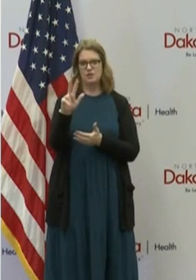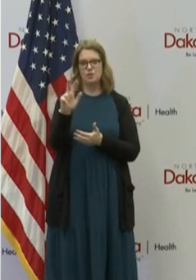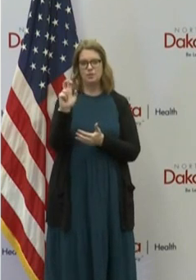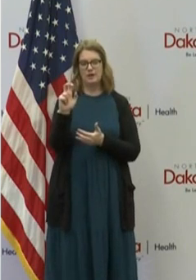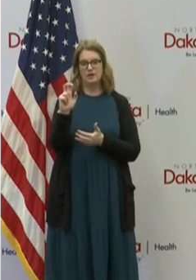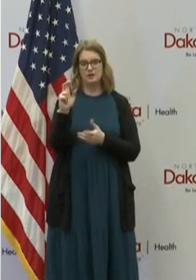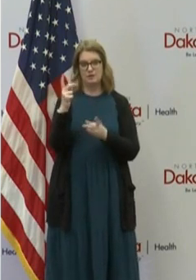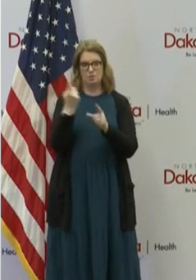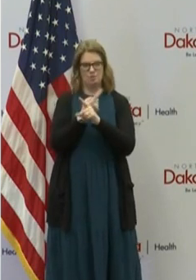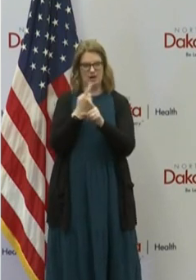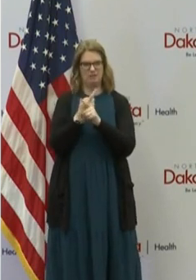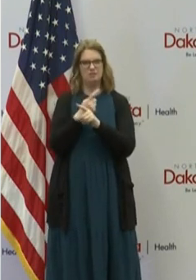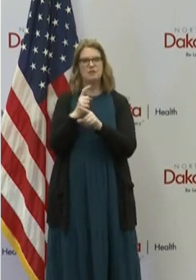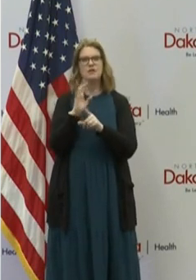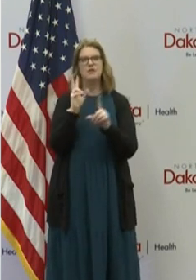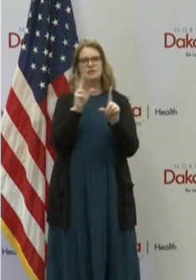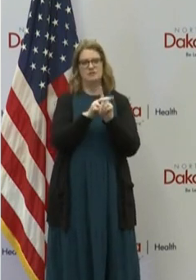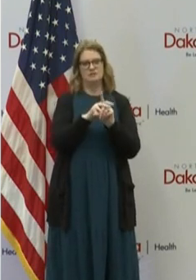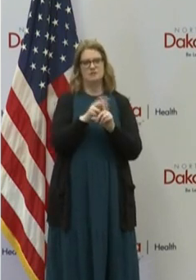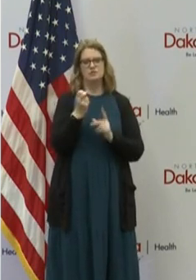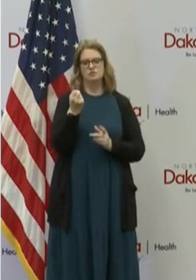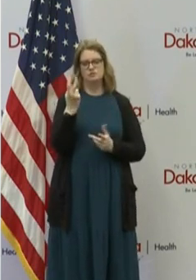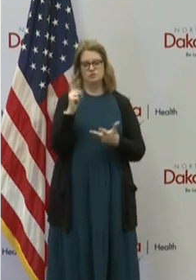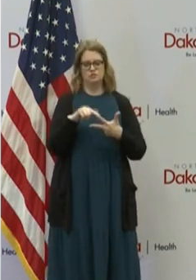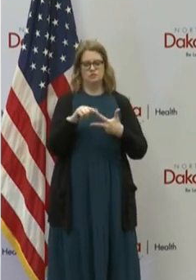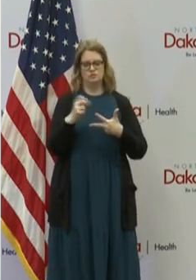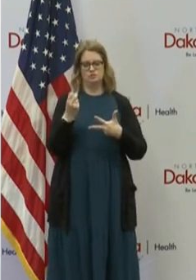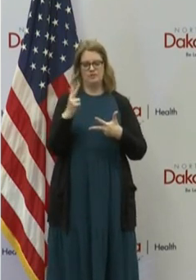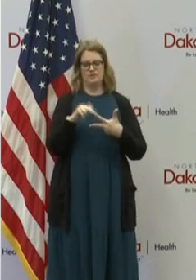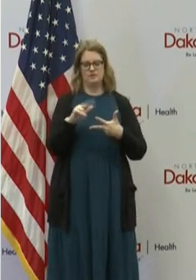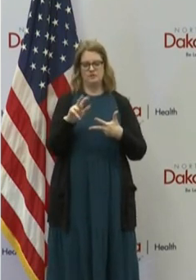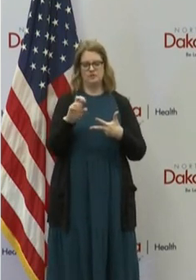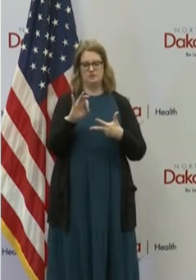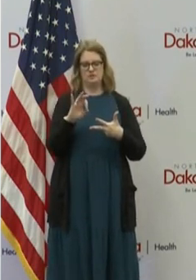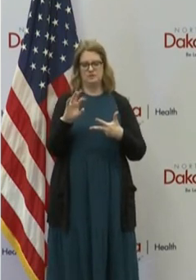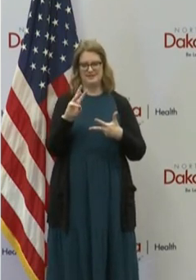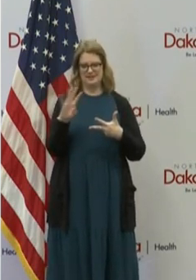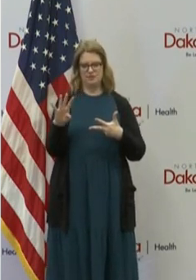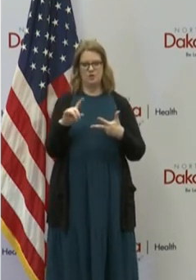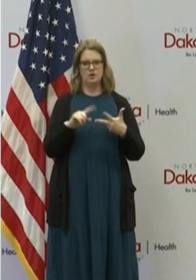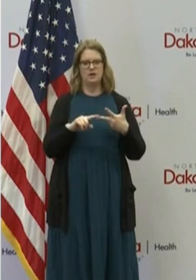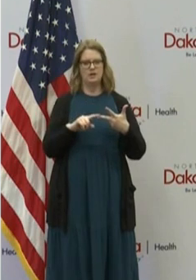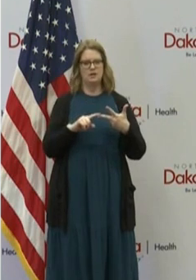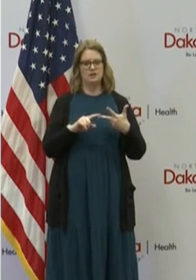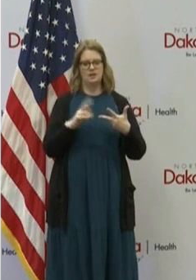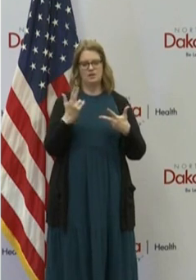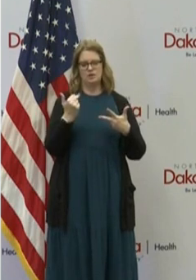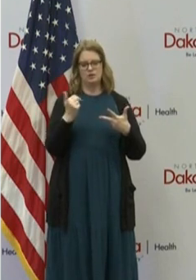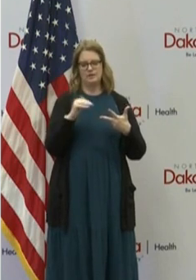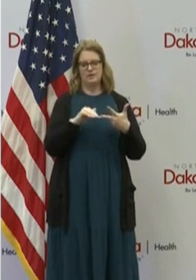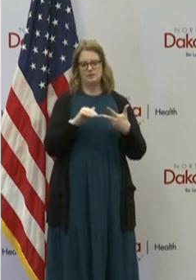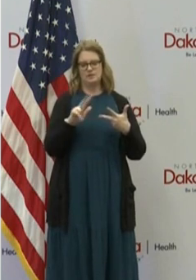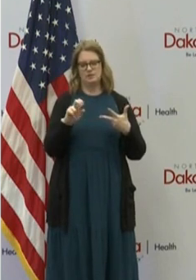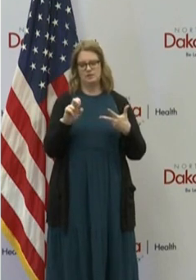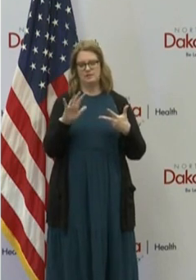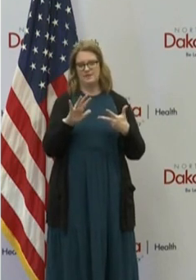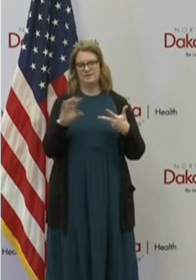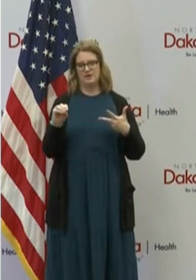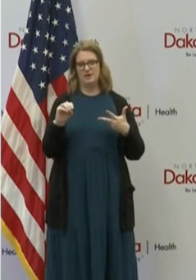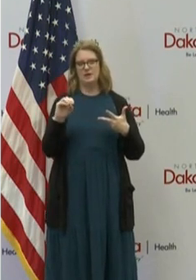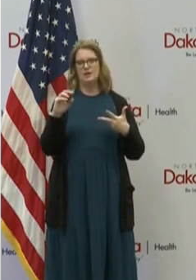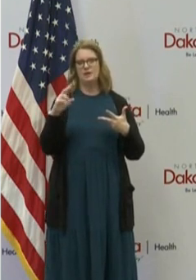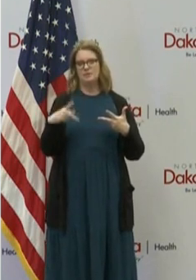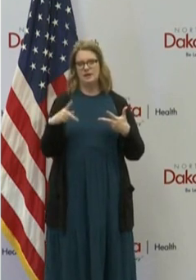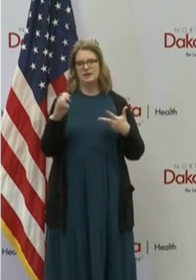79,300 regular claims. We've had 12,564 pandemic unemployment assistance claims and 13,350